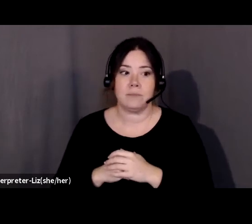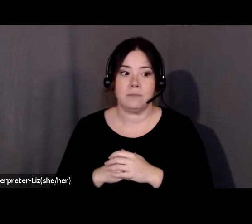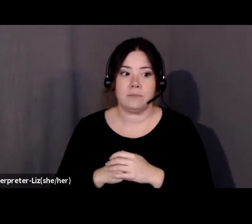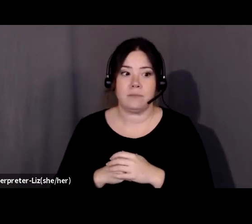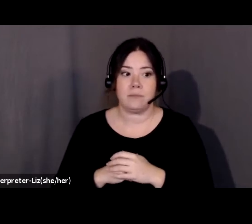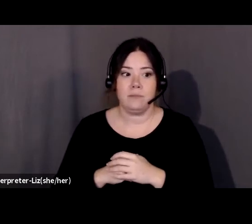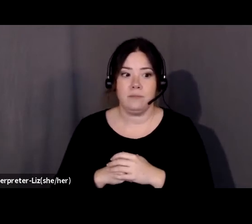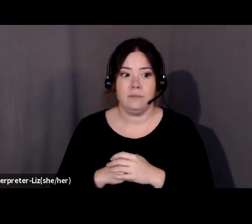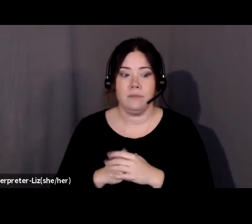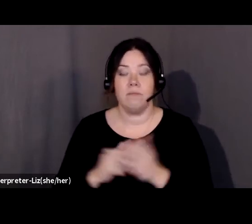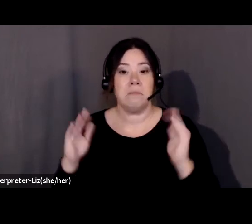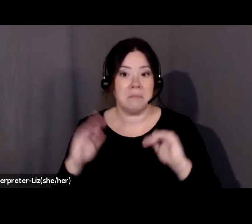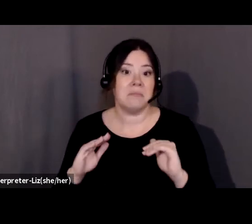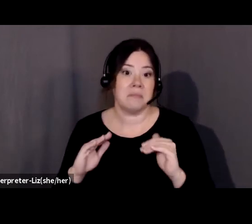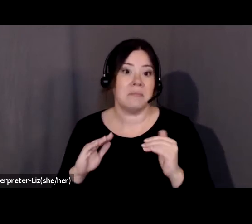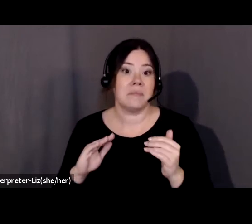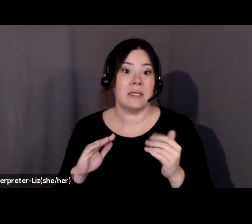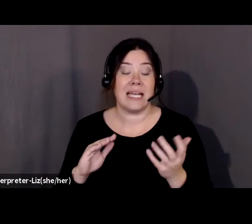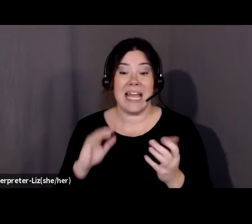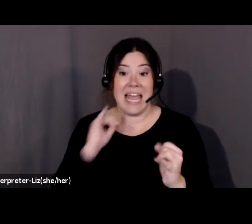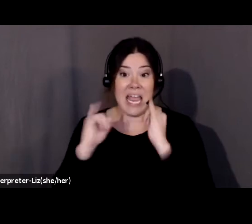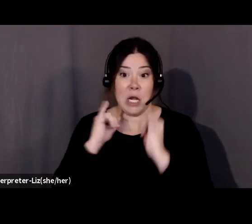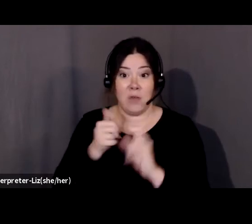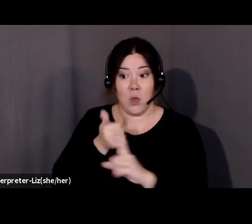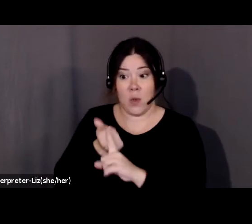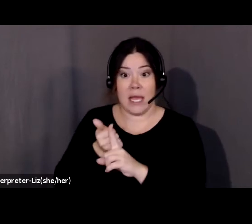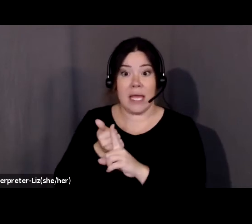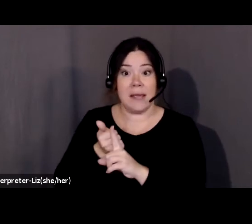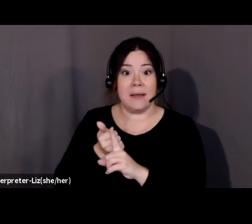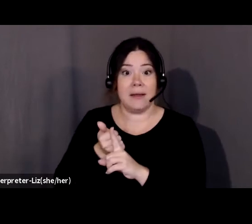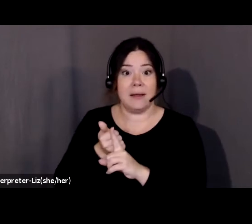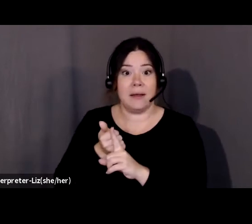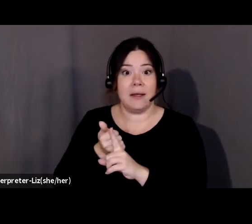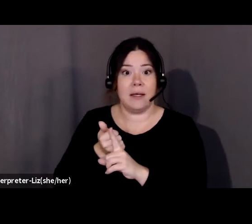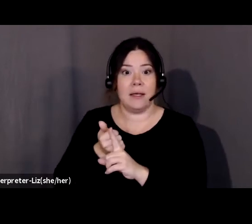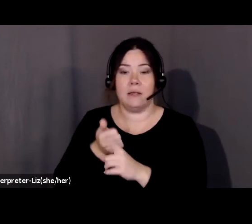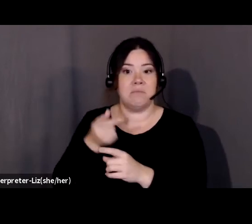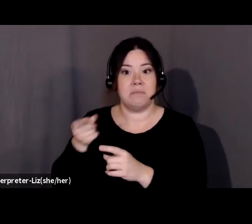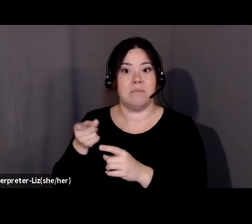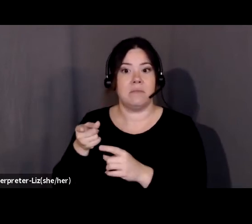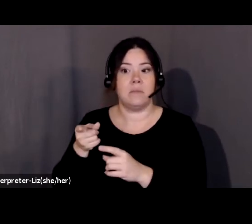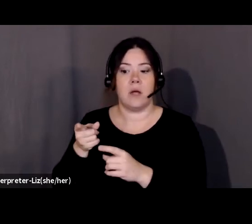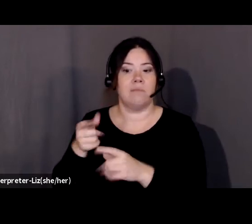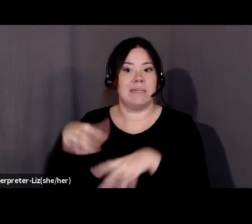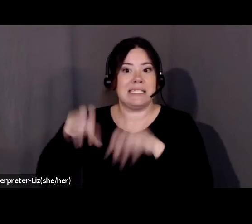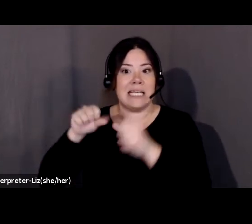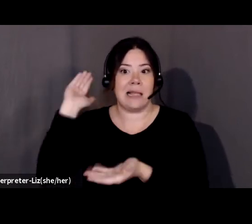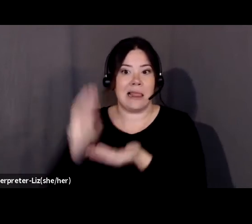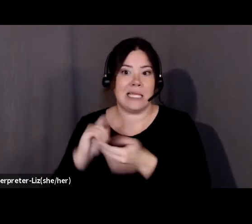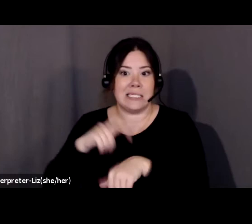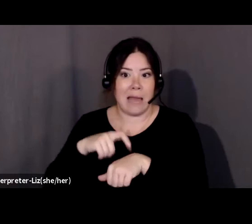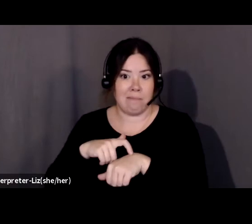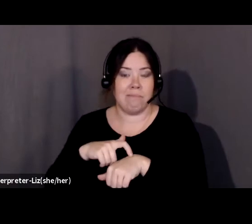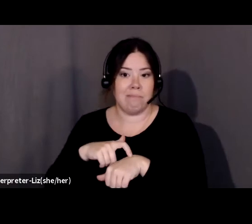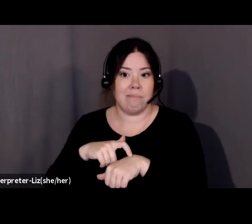And ironically, interviewing is actually the piece of it all that takes the least amount of time. So everything